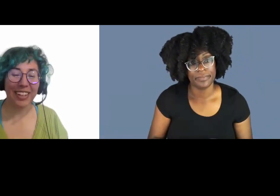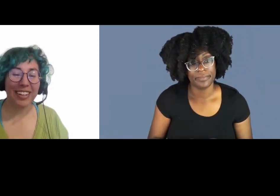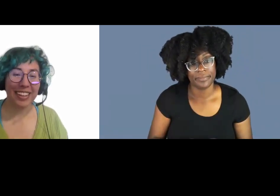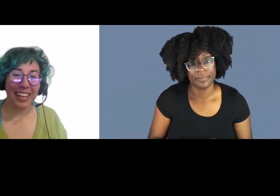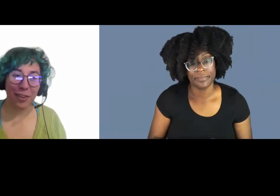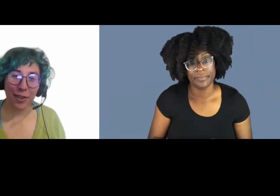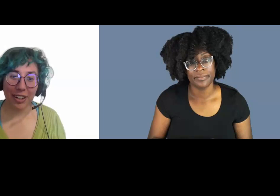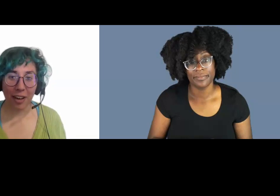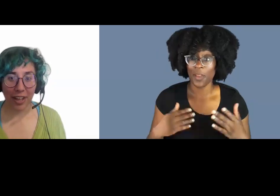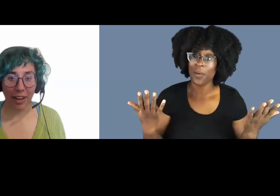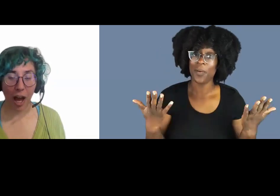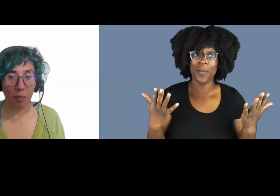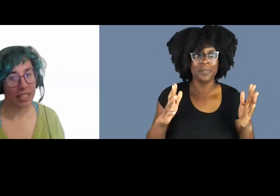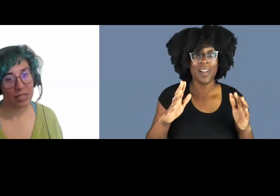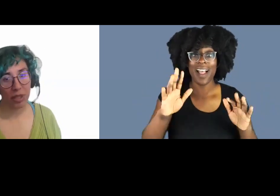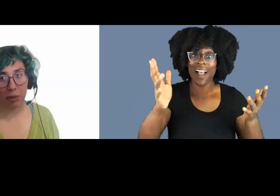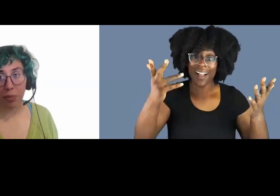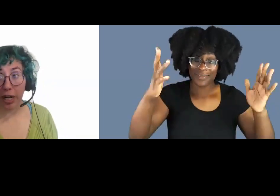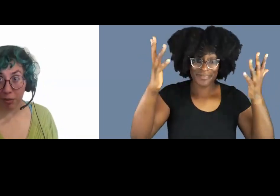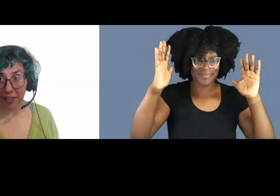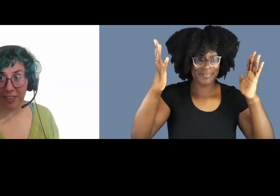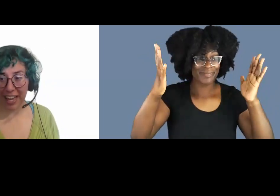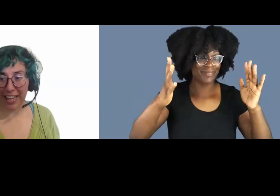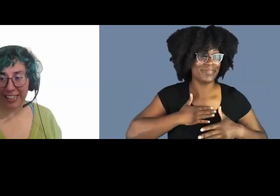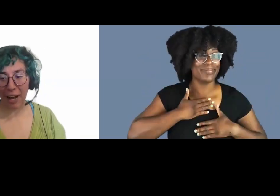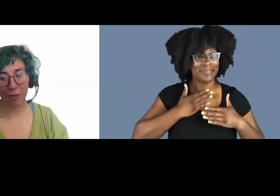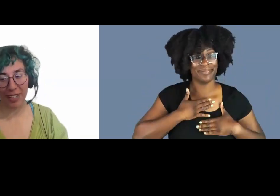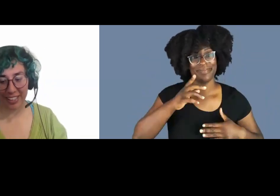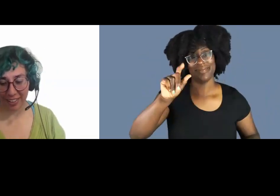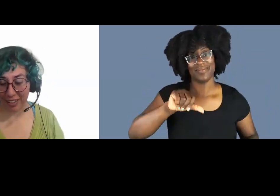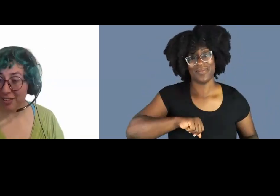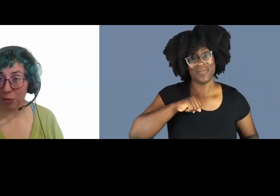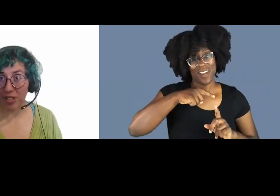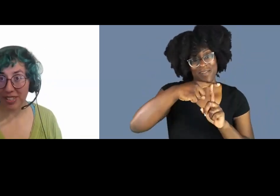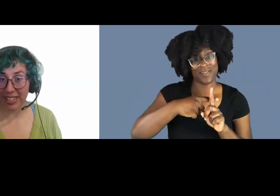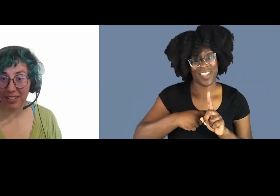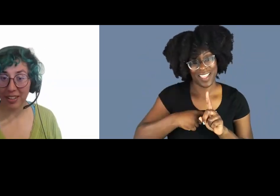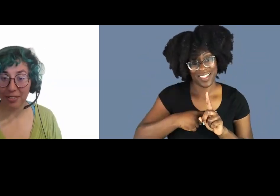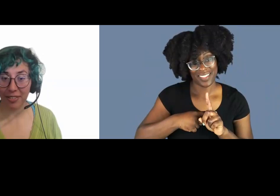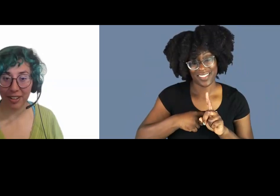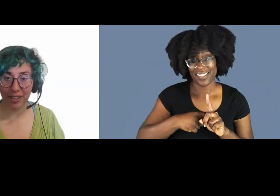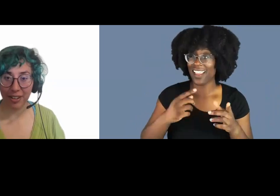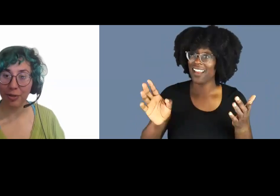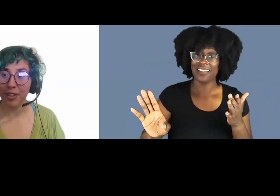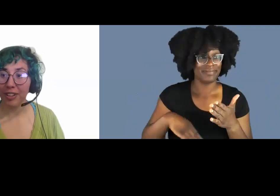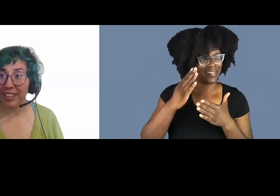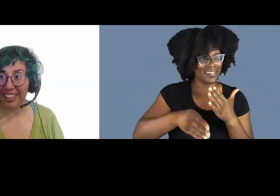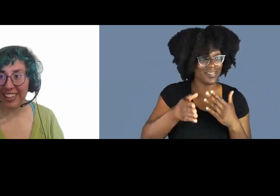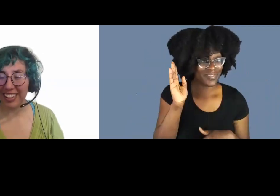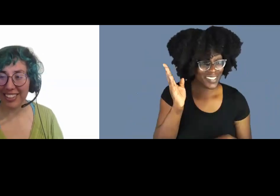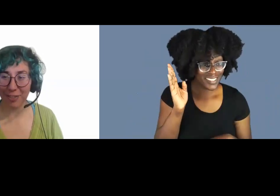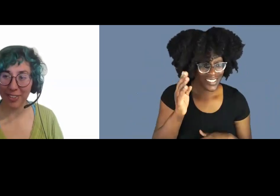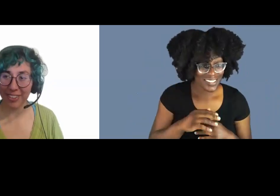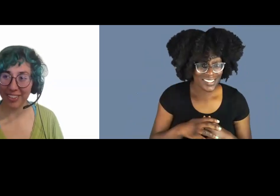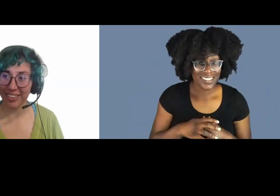Oh, everyone have a happy Disability Pride Month, and that would be the end of our presentation. If there are